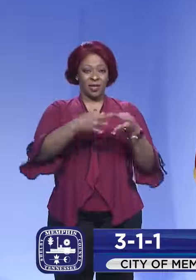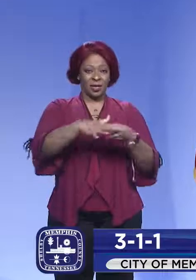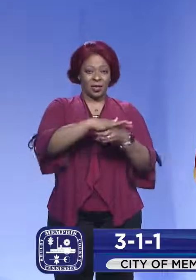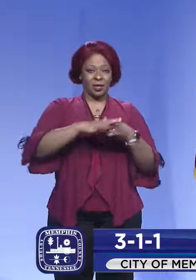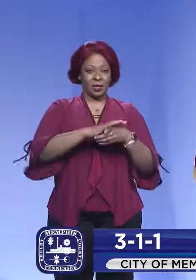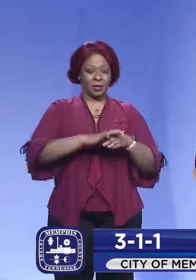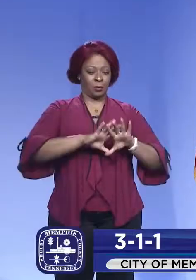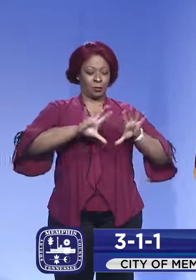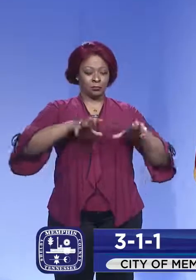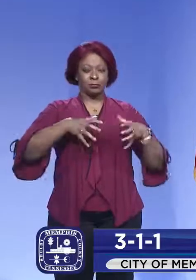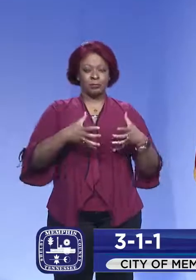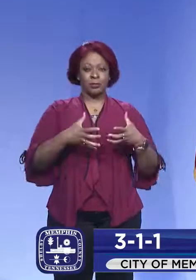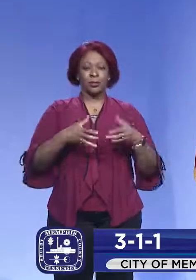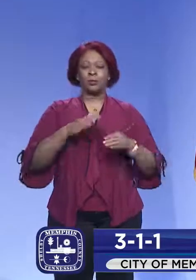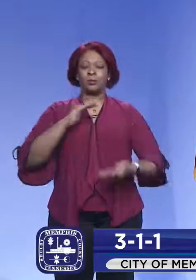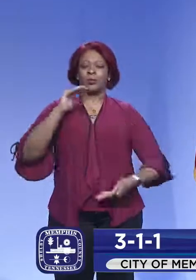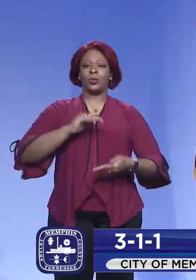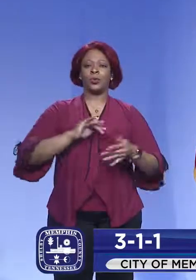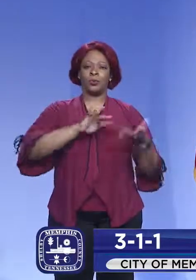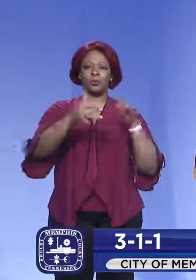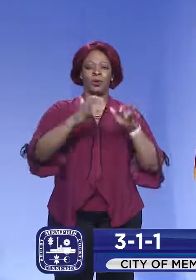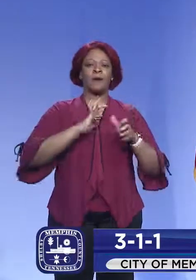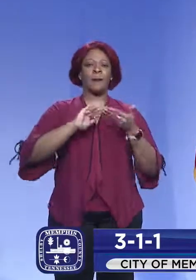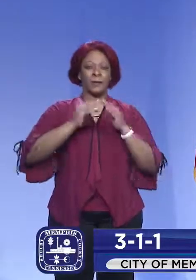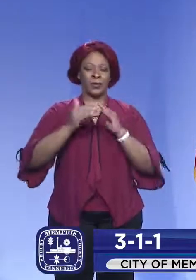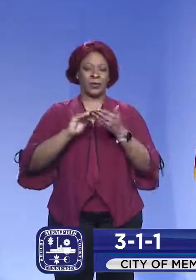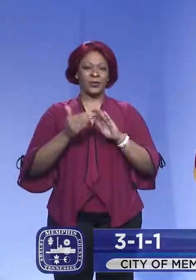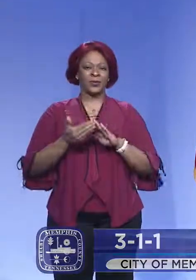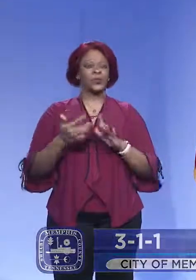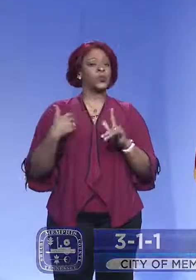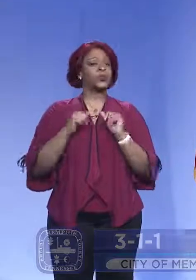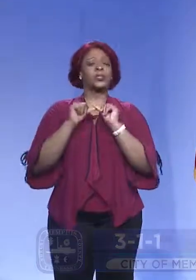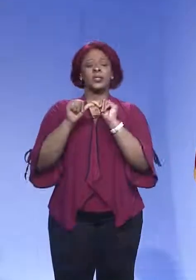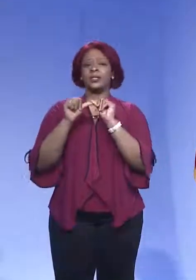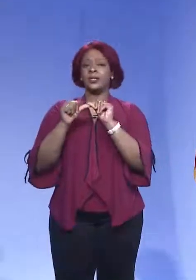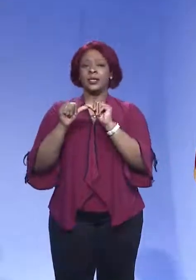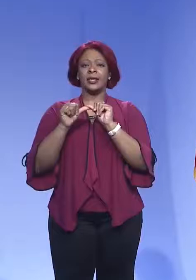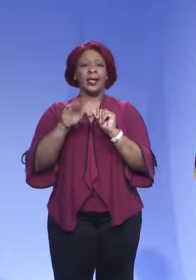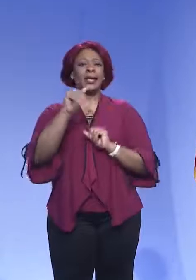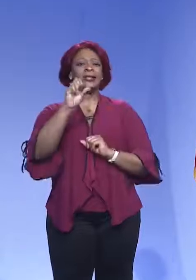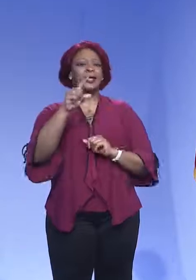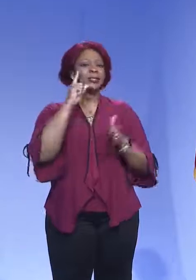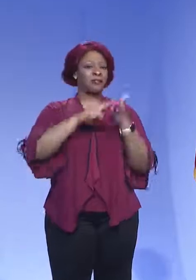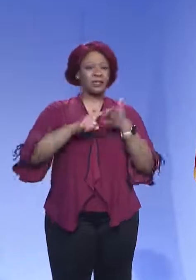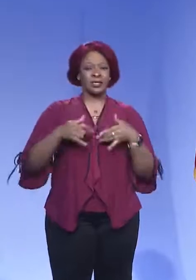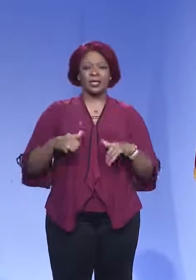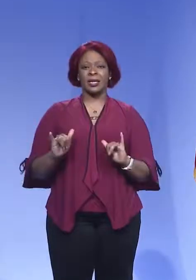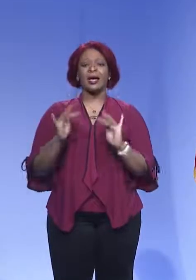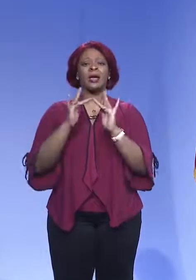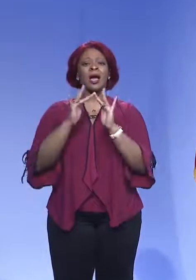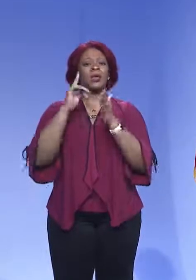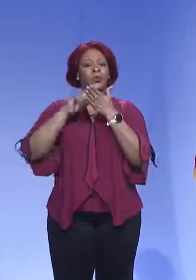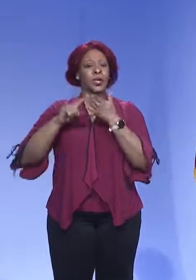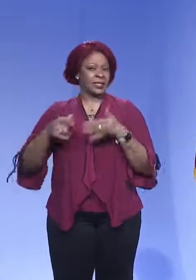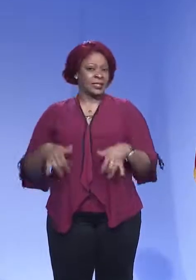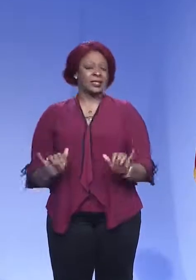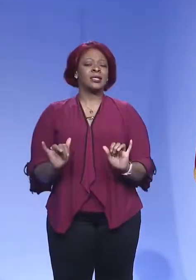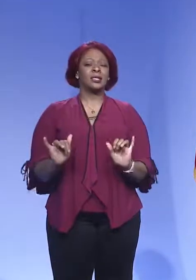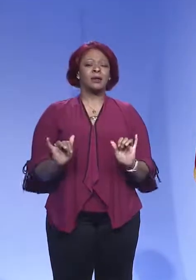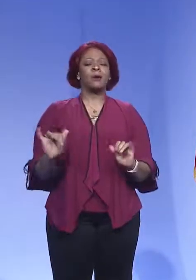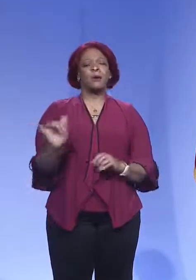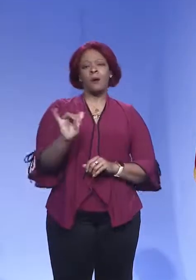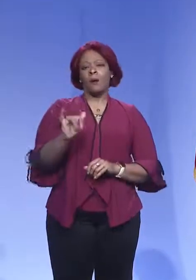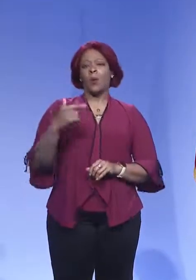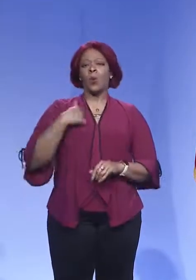to reduce spread of that variant in our community. We're continuing our case investigations and contact tracing, but we're